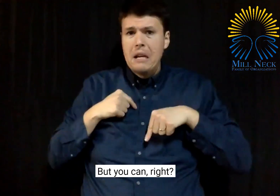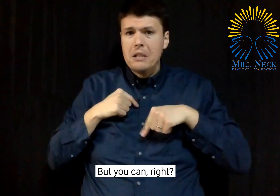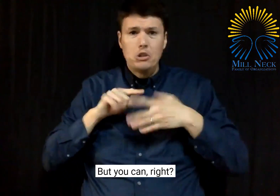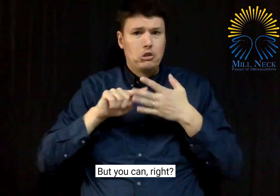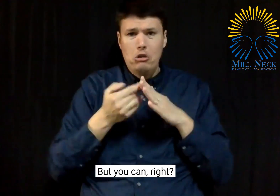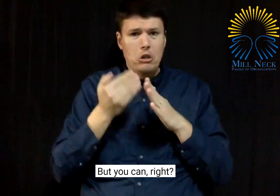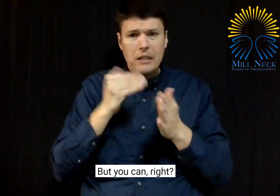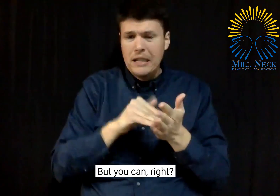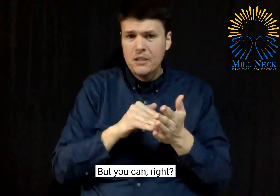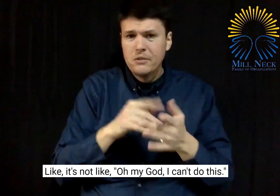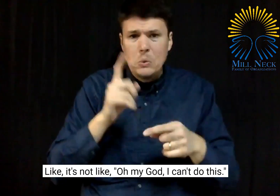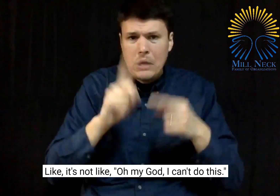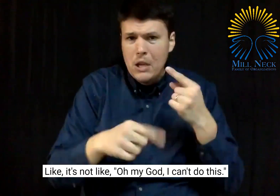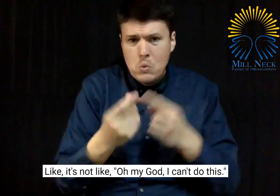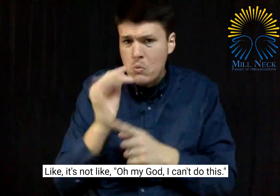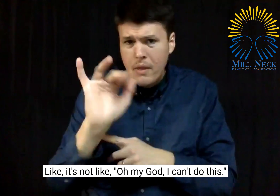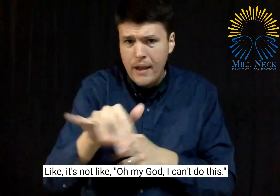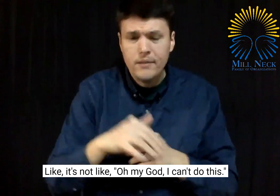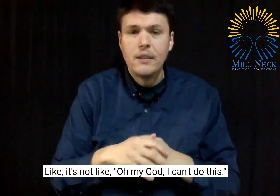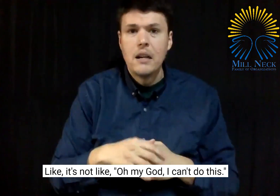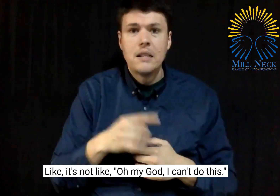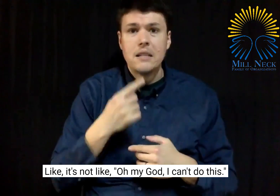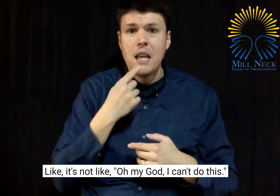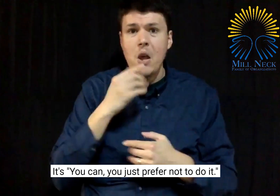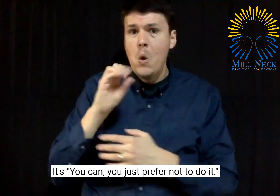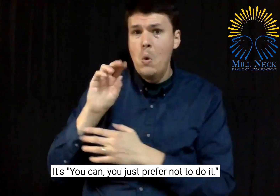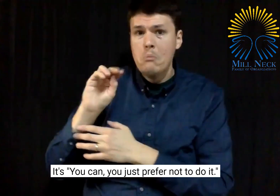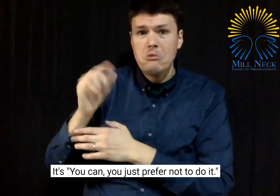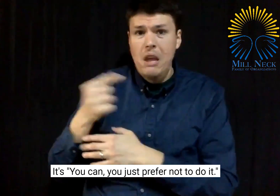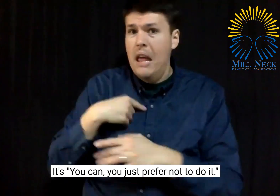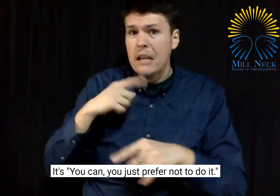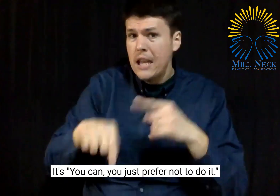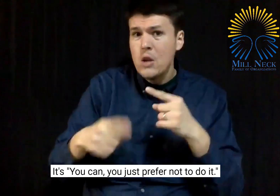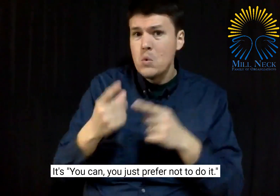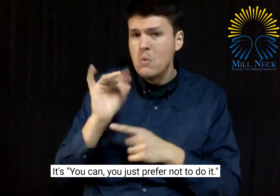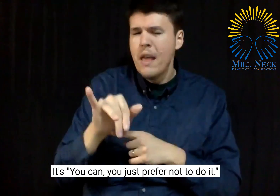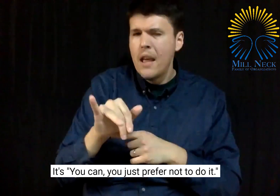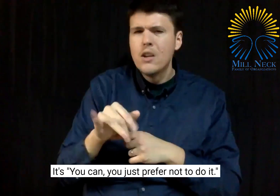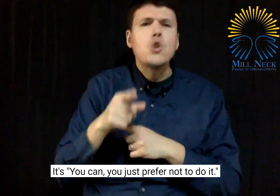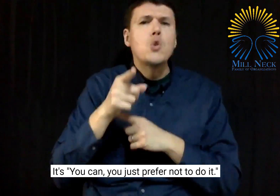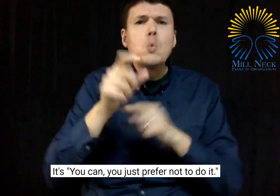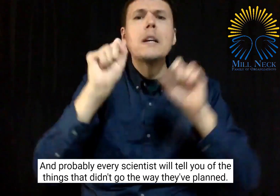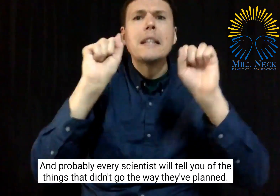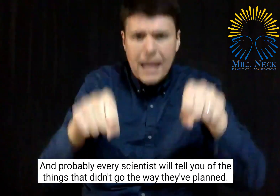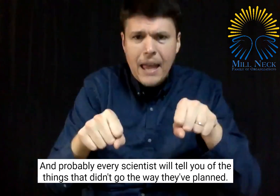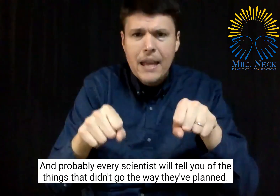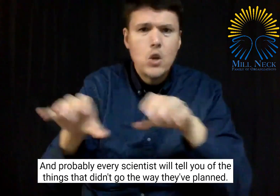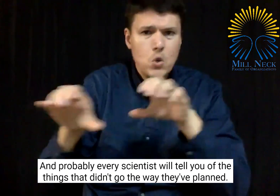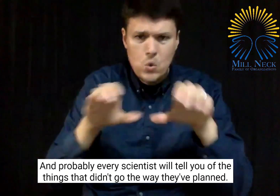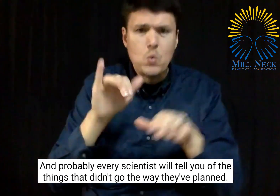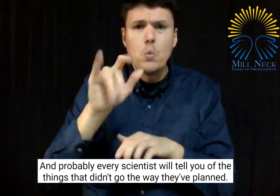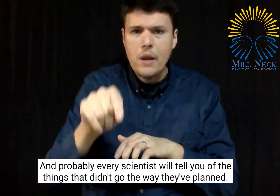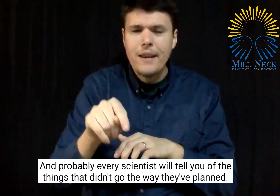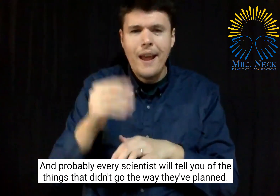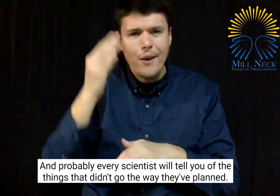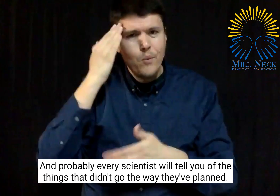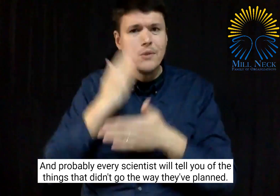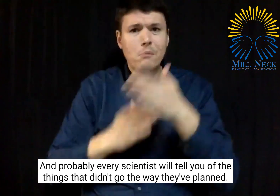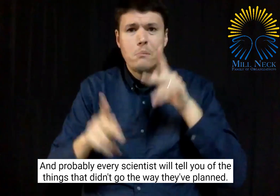can, right? Like, it's not like, oh my God, I can't do this. You can, you just prefer not to do it. And probably every scientist will tell you